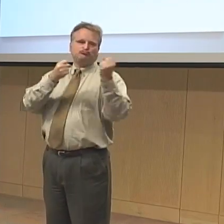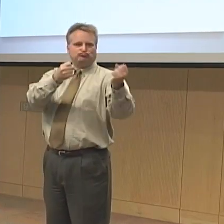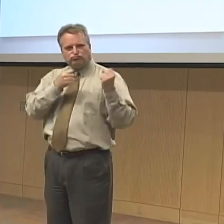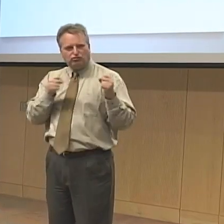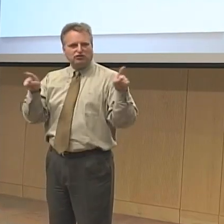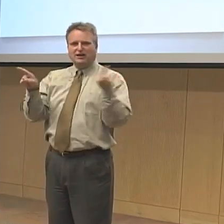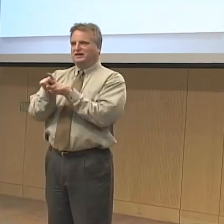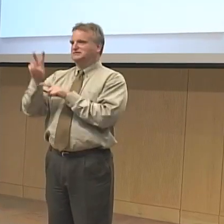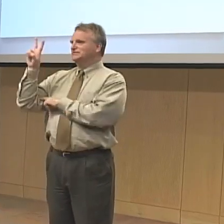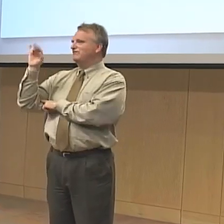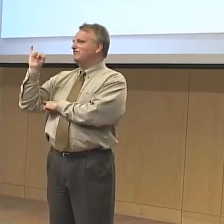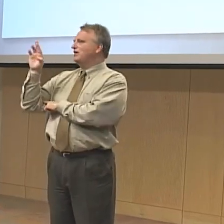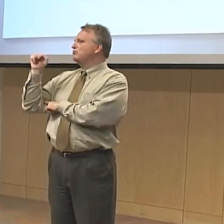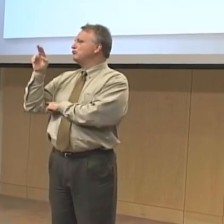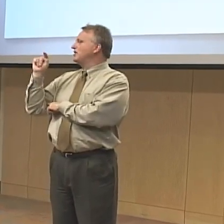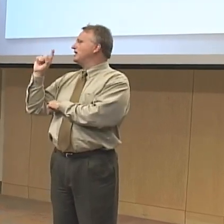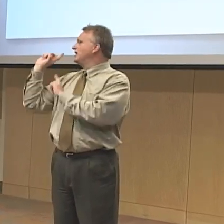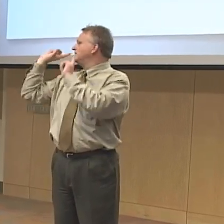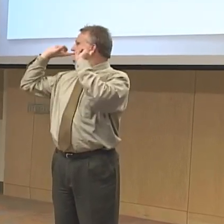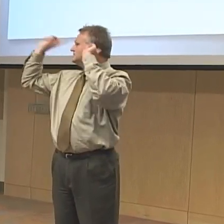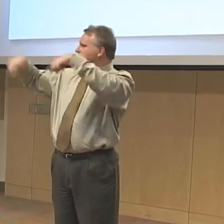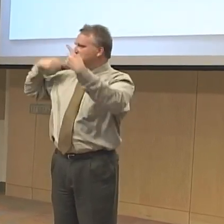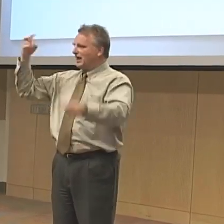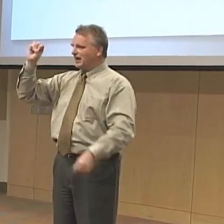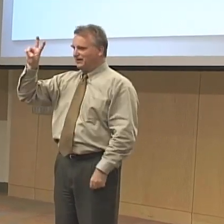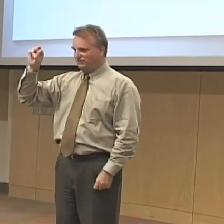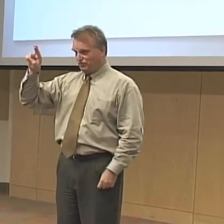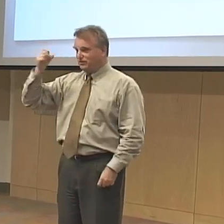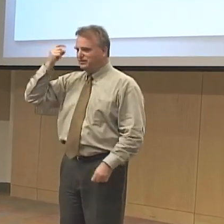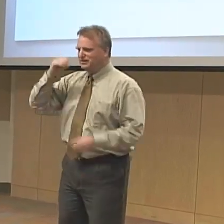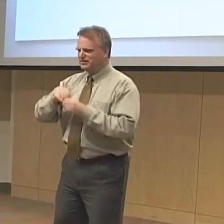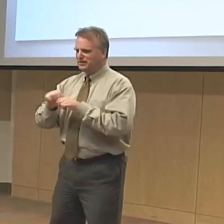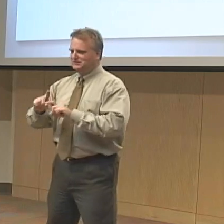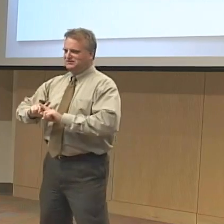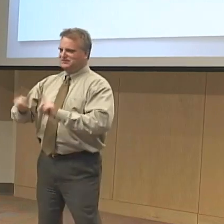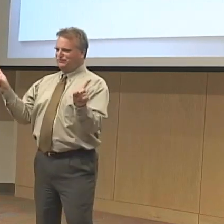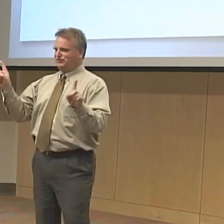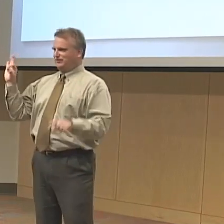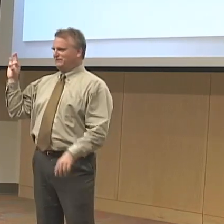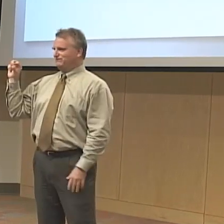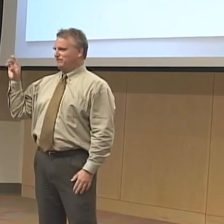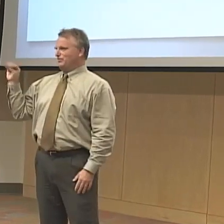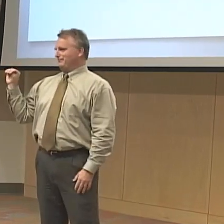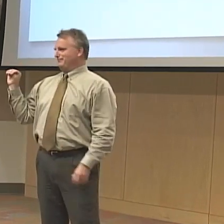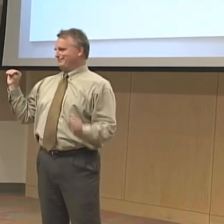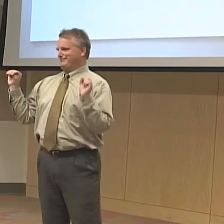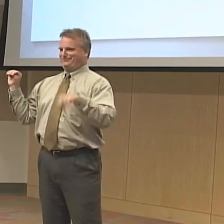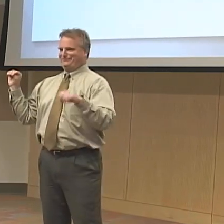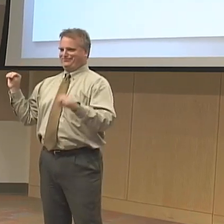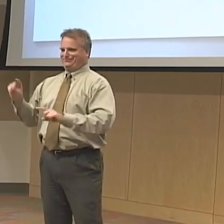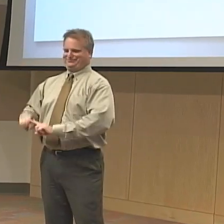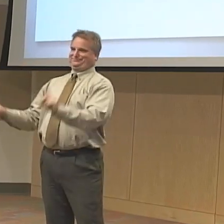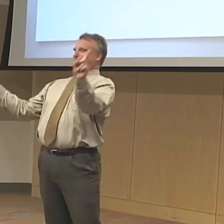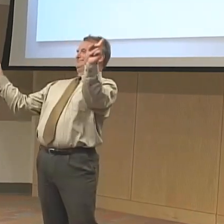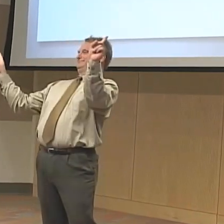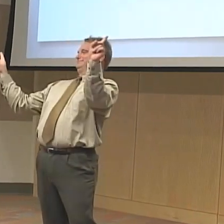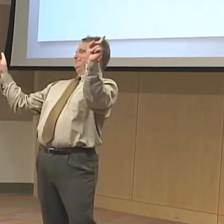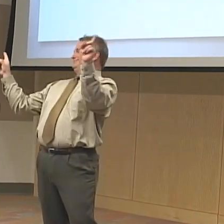strong and vibrant as it ever has been, but in a different form, much different.